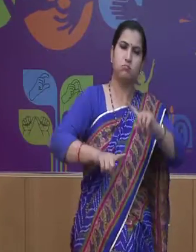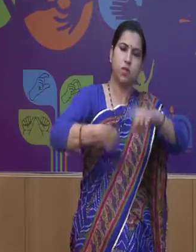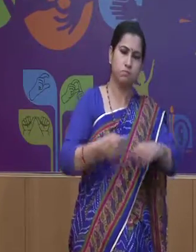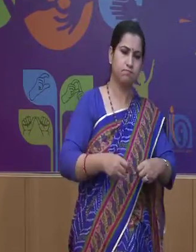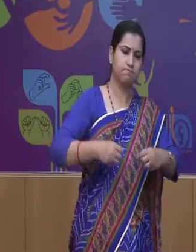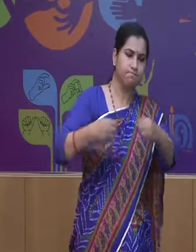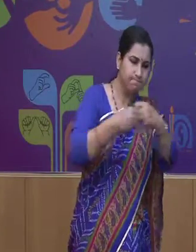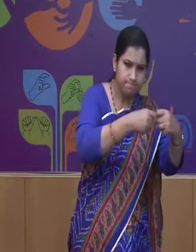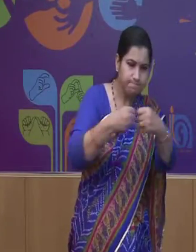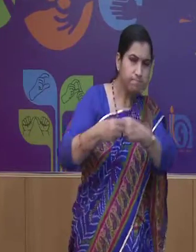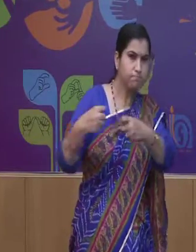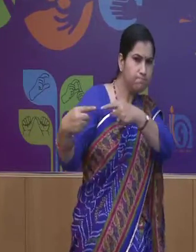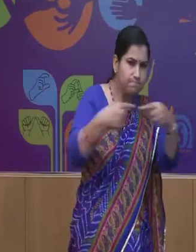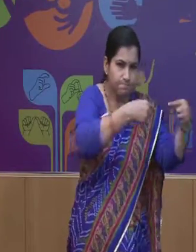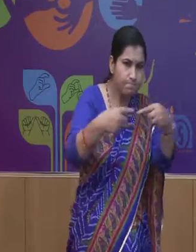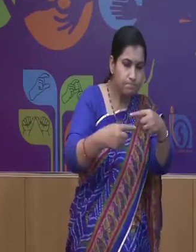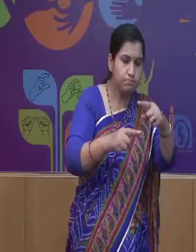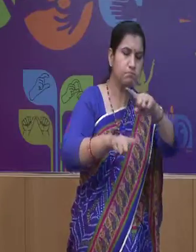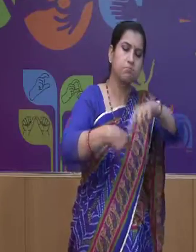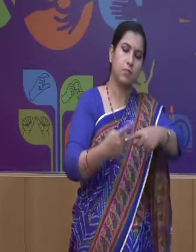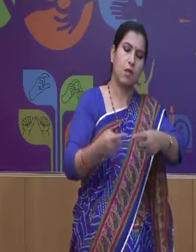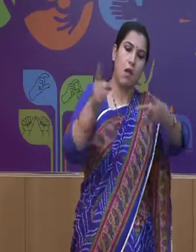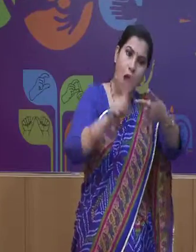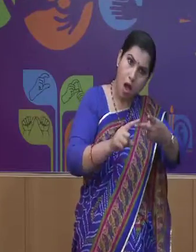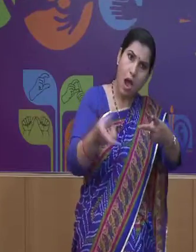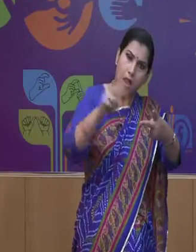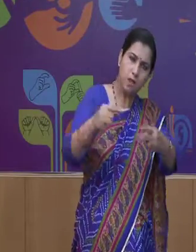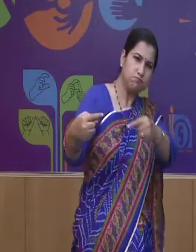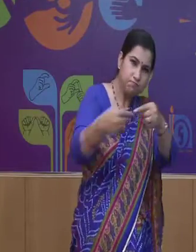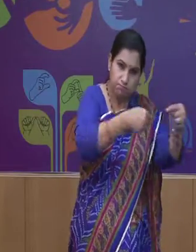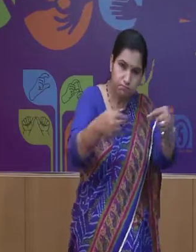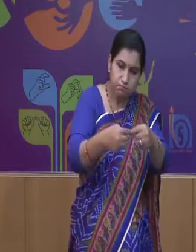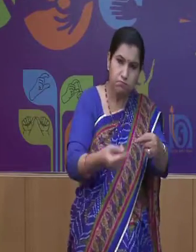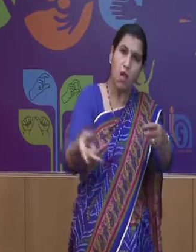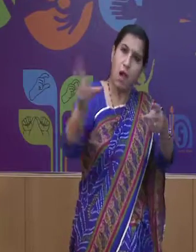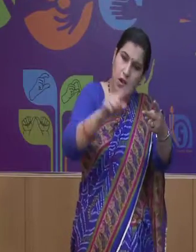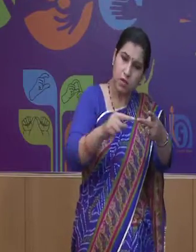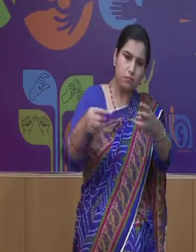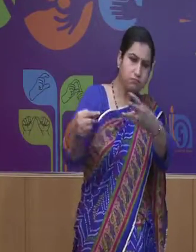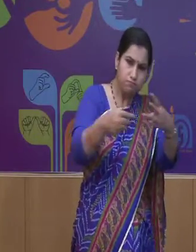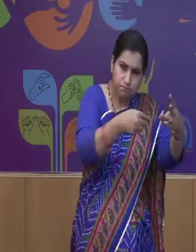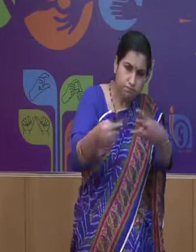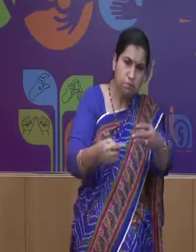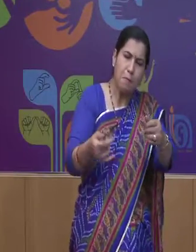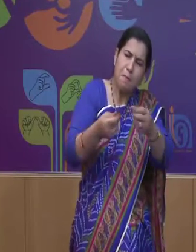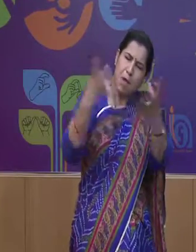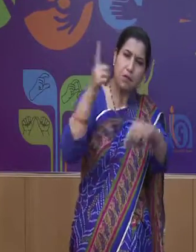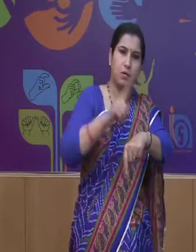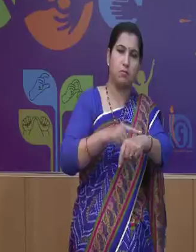quarrels, the agreement was taken back and the original rights of polygars were given